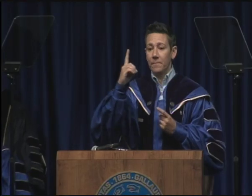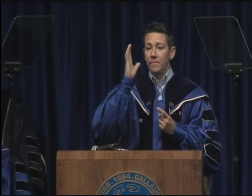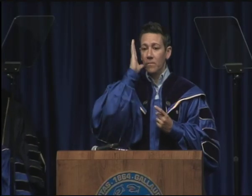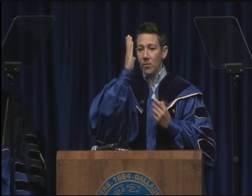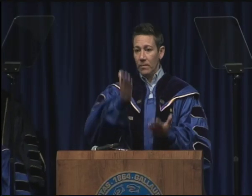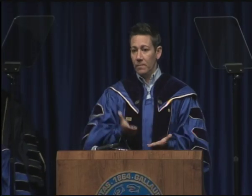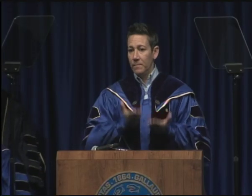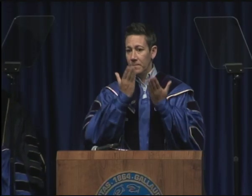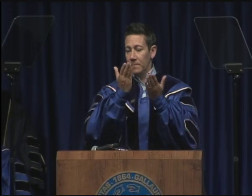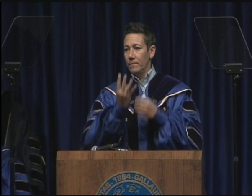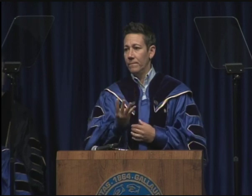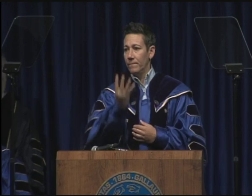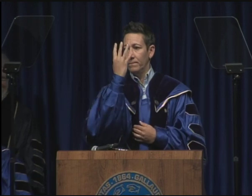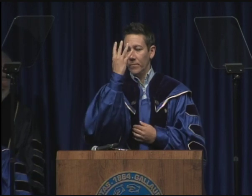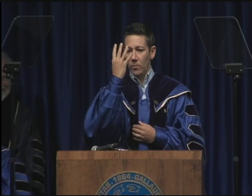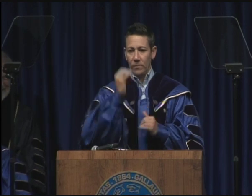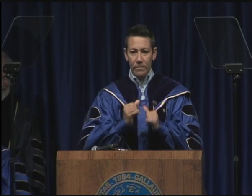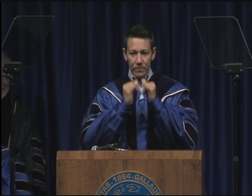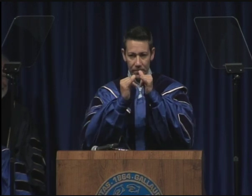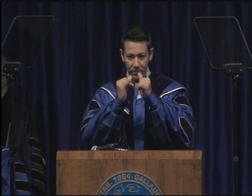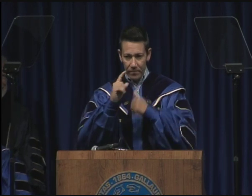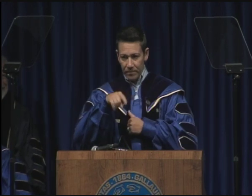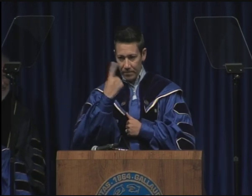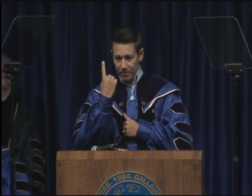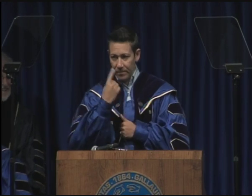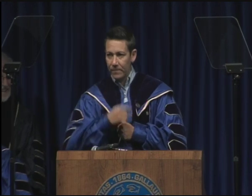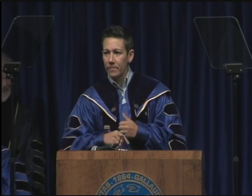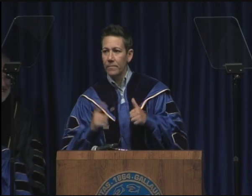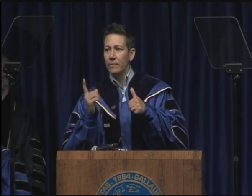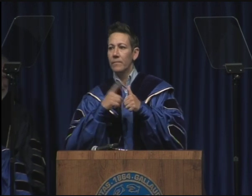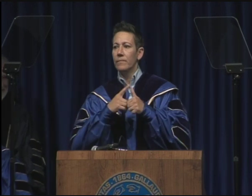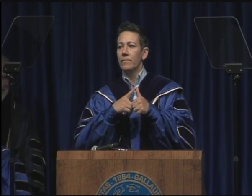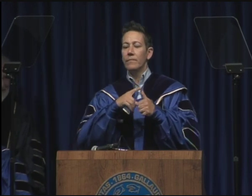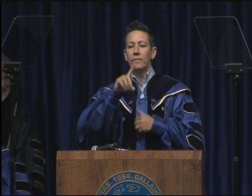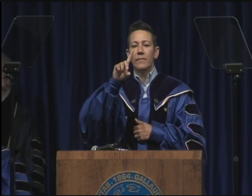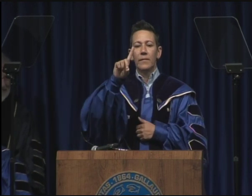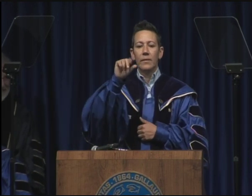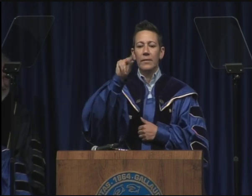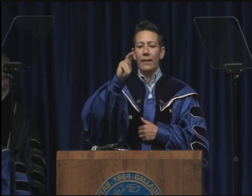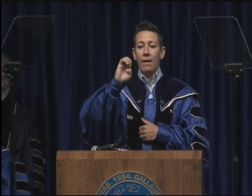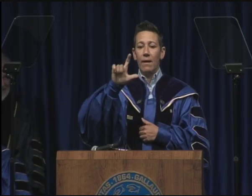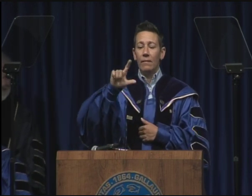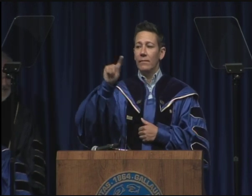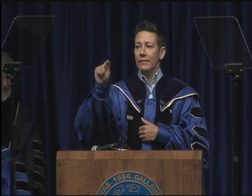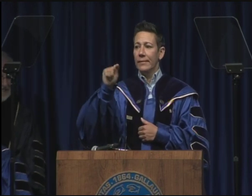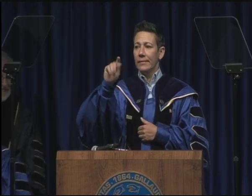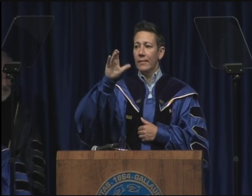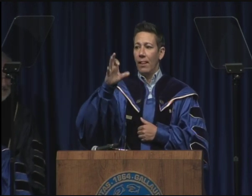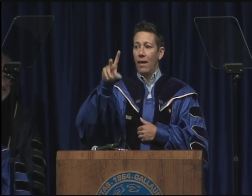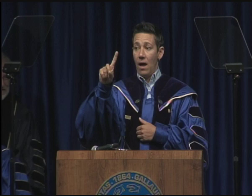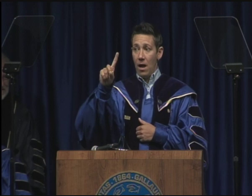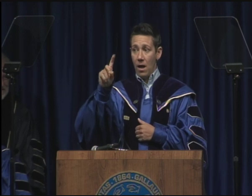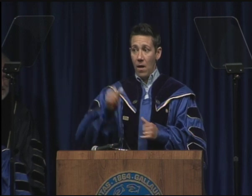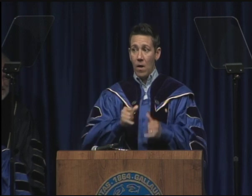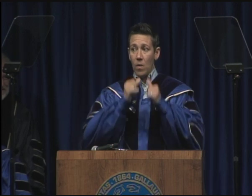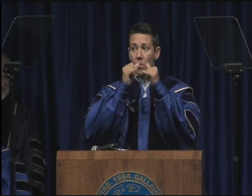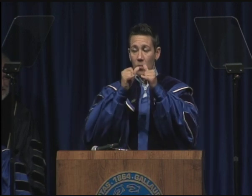The Department of Education will present 4 awards today. The Daniel T. Cloud